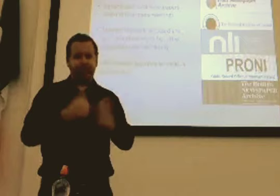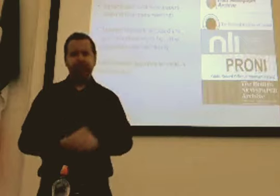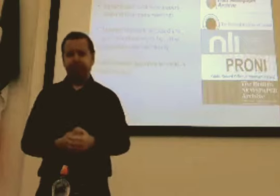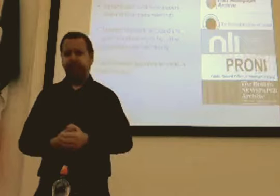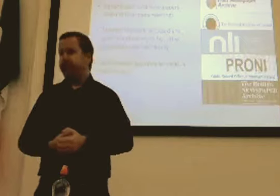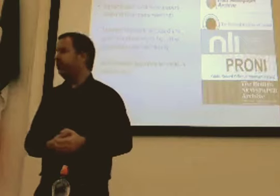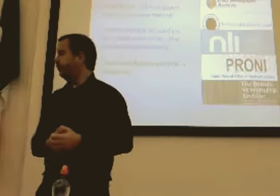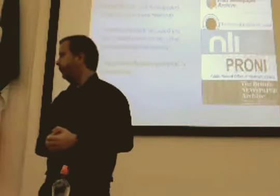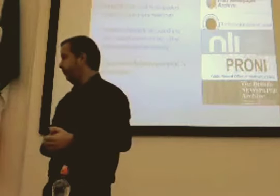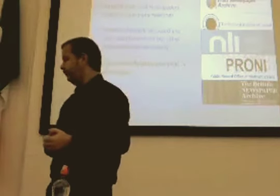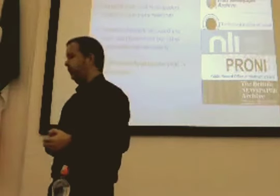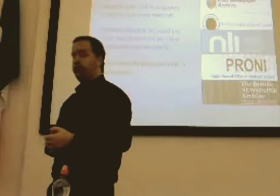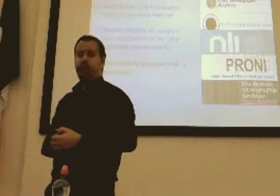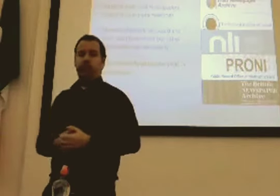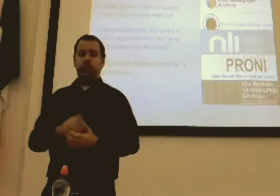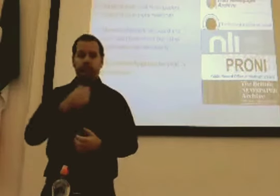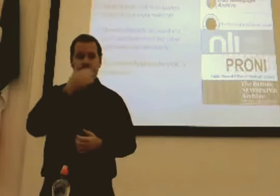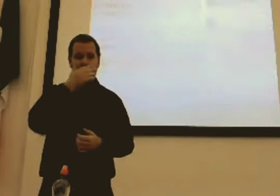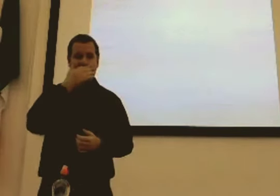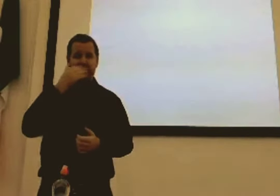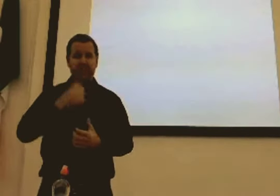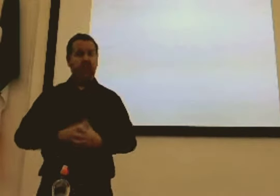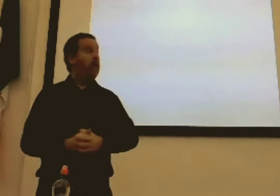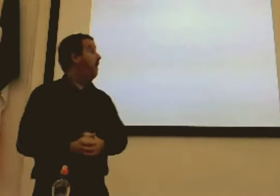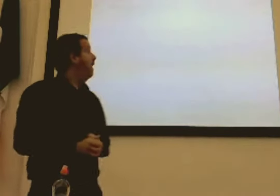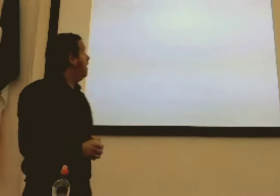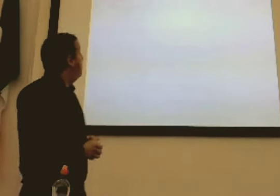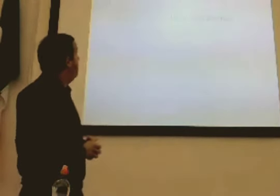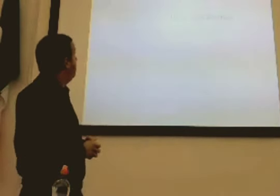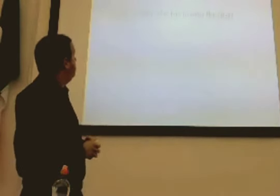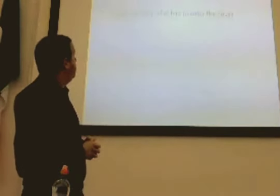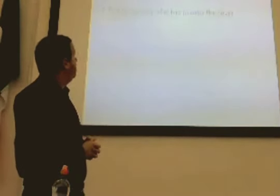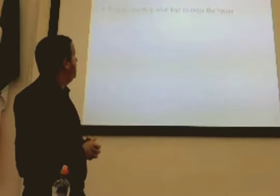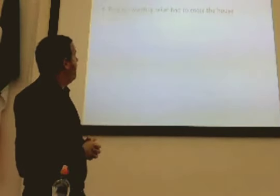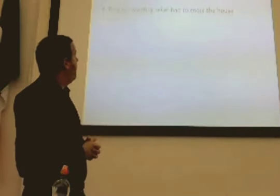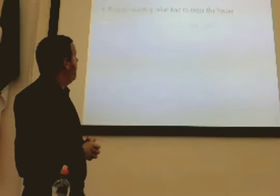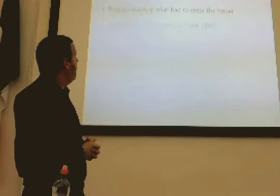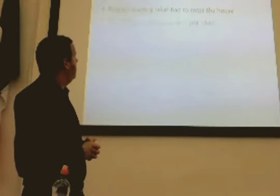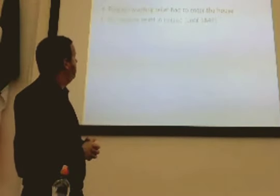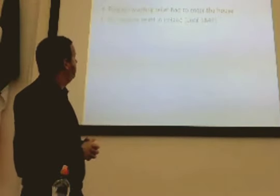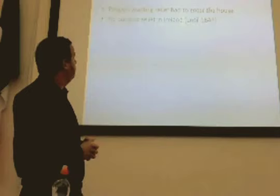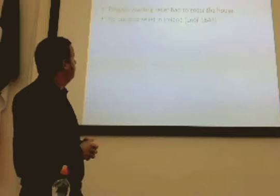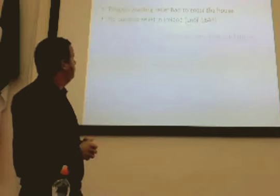But unfortunately, some of the other workouts have lost that information, or some of the information has been lost.